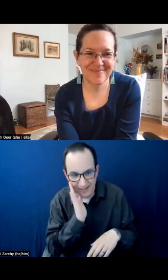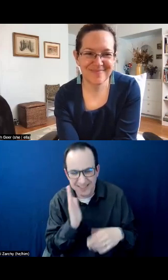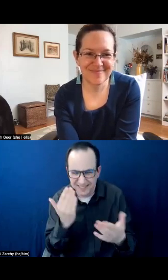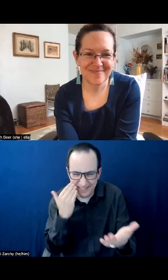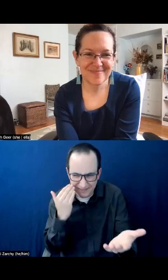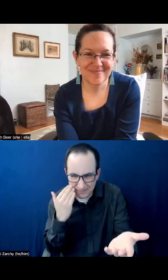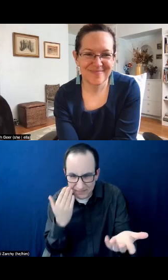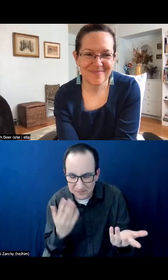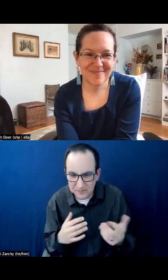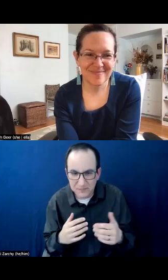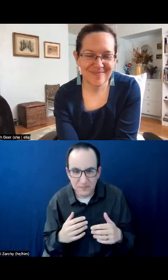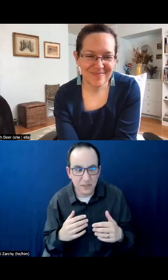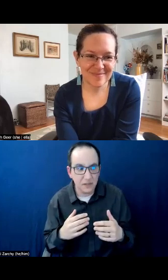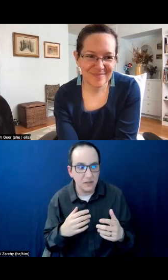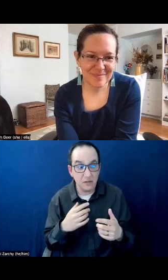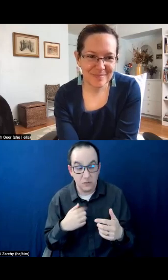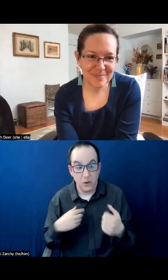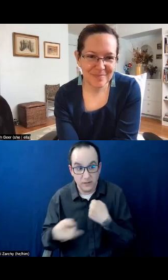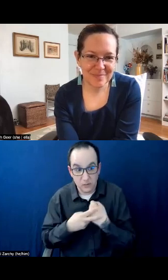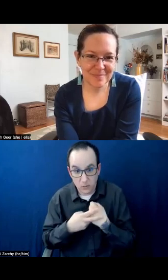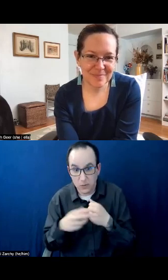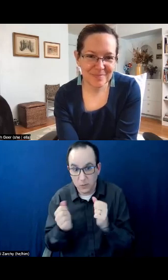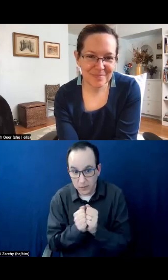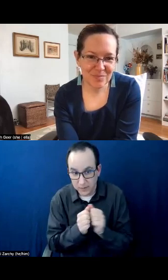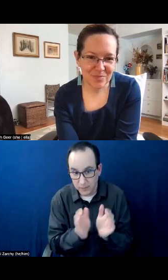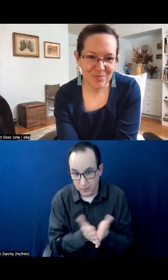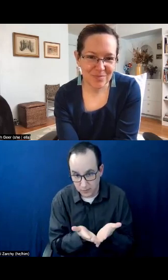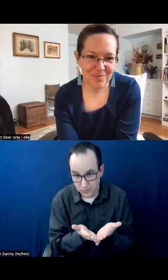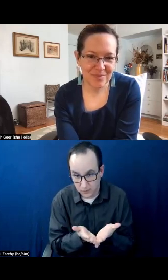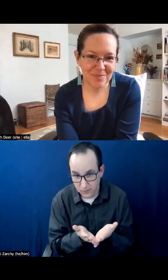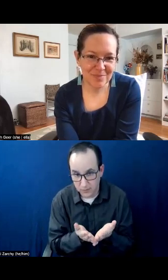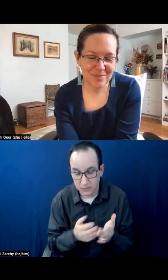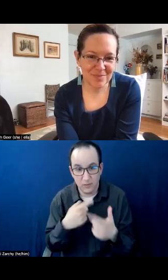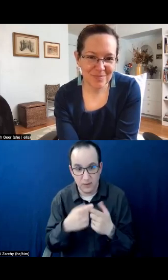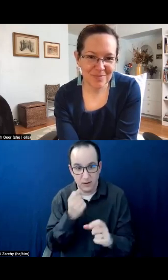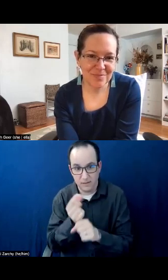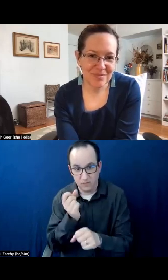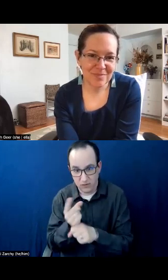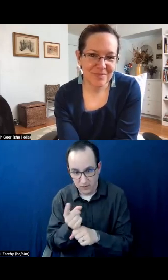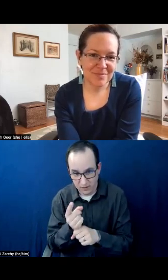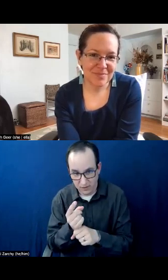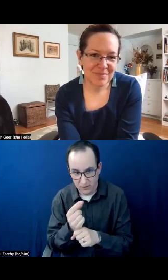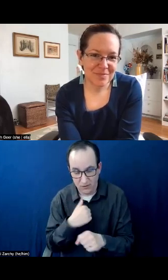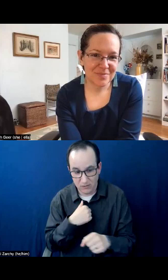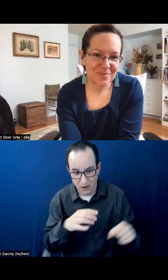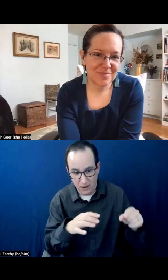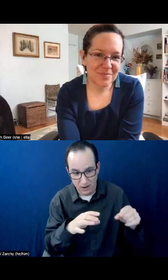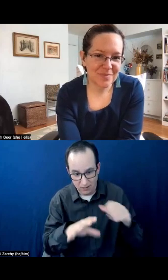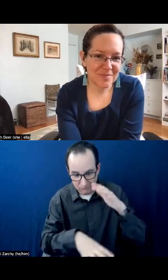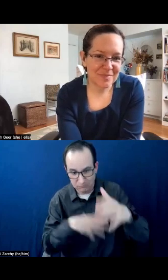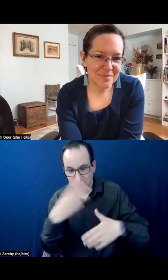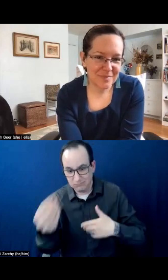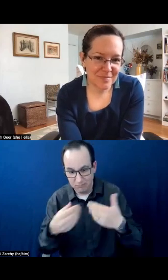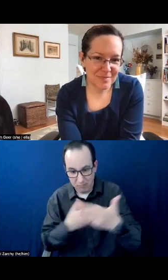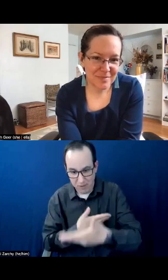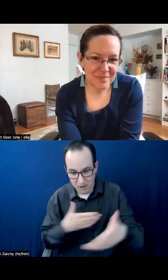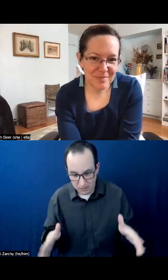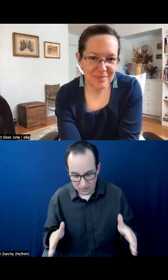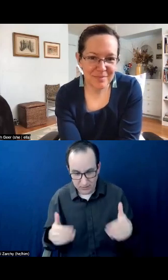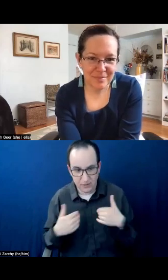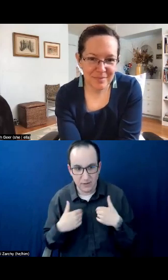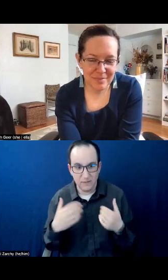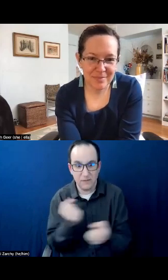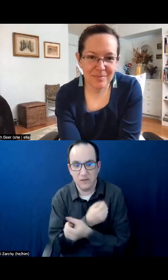3 chairs, 3 beds, and has all of that in there. And you can put that